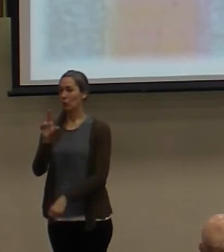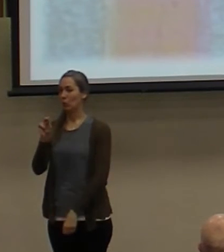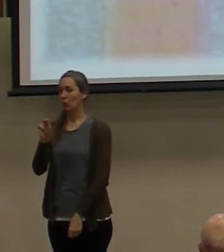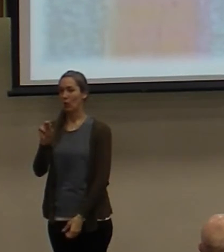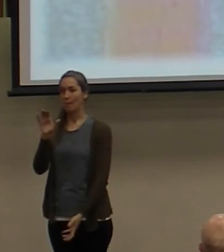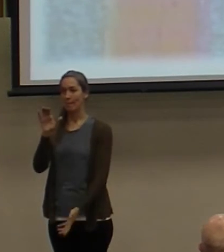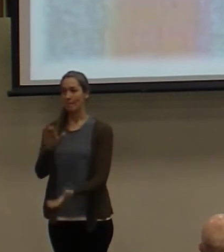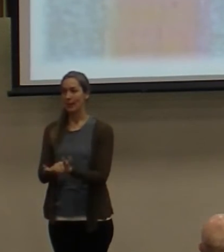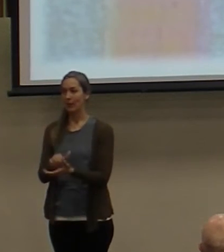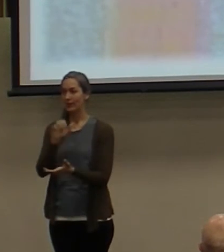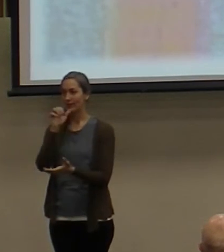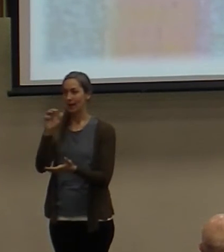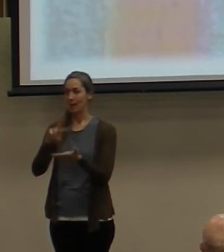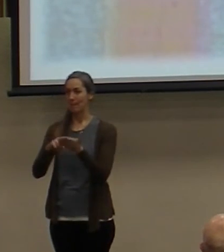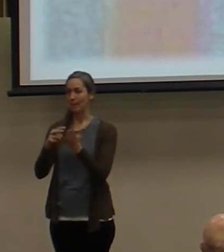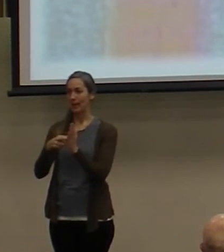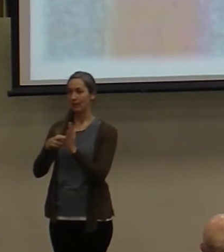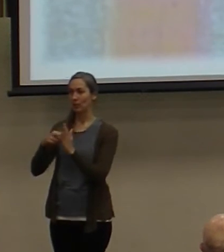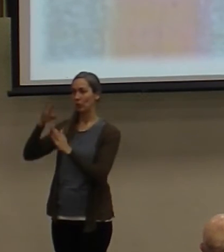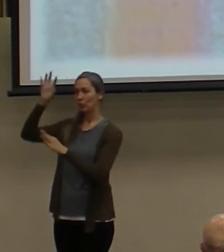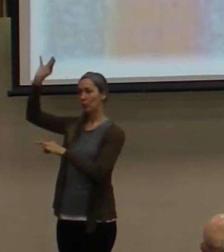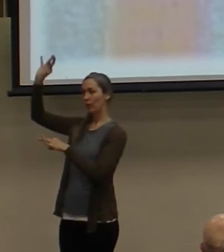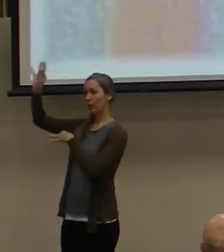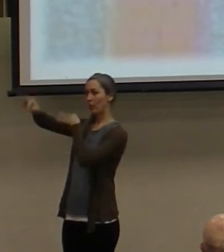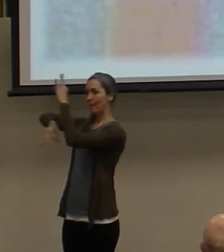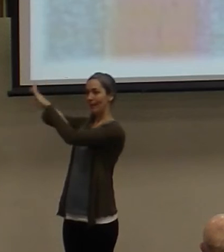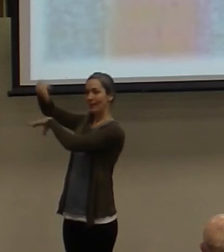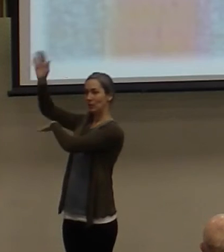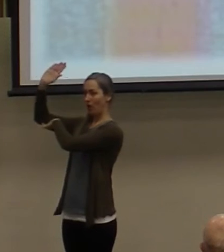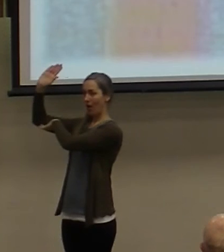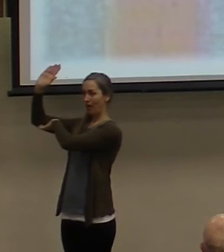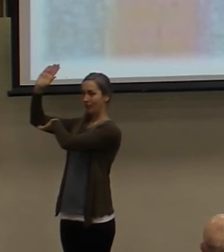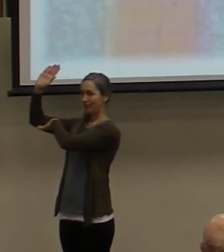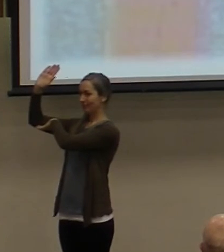never meant to take the place of God in your life.